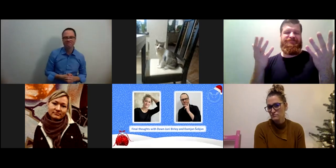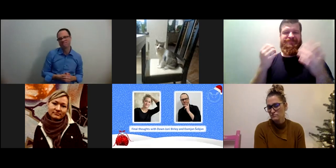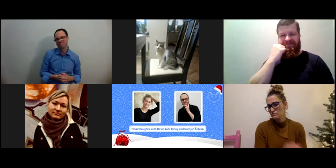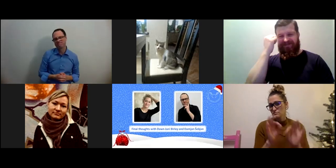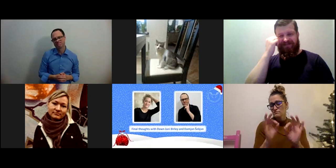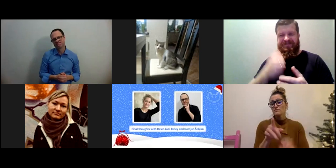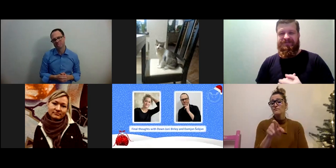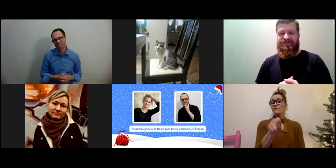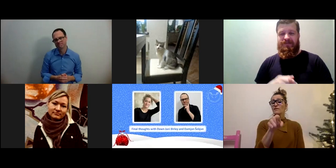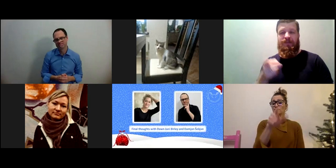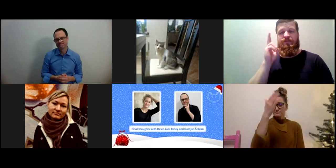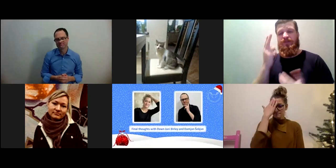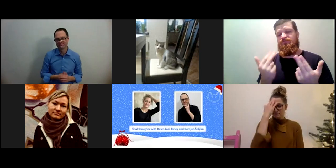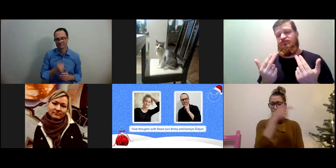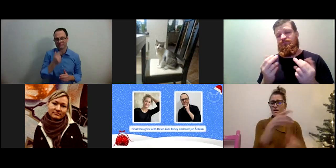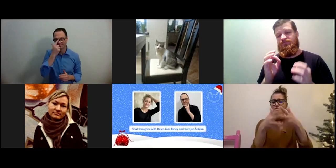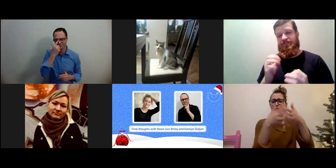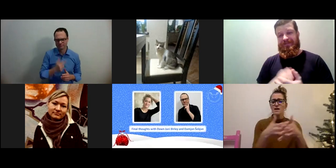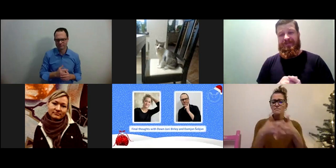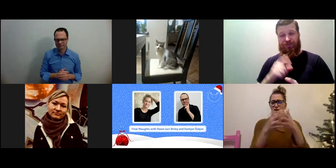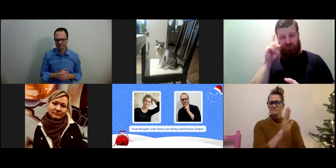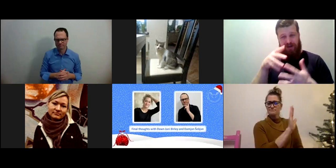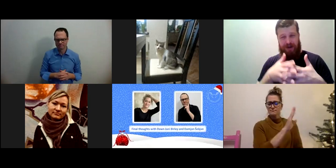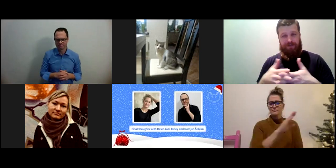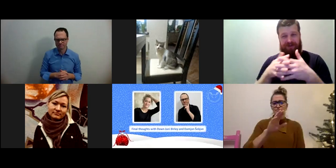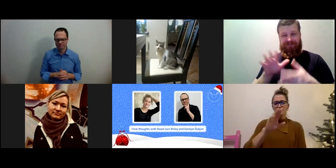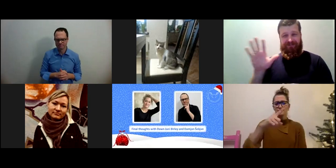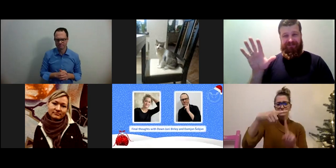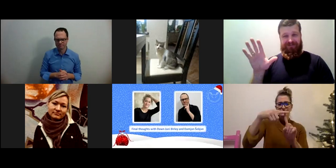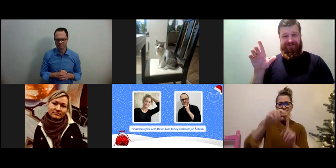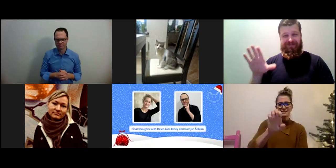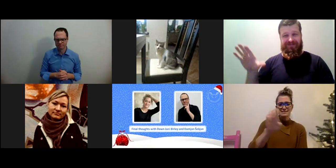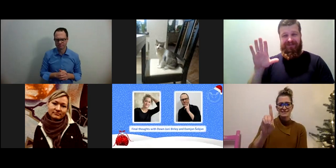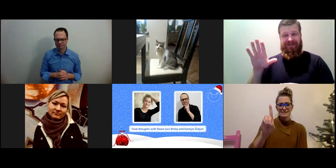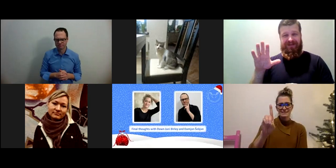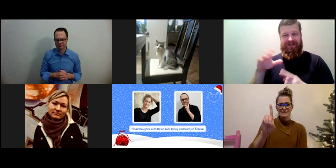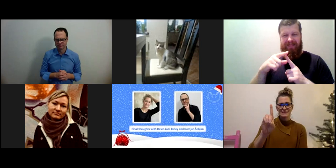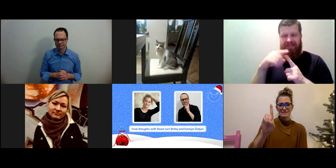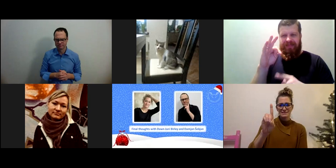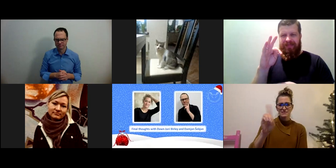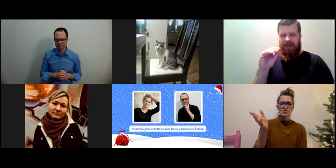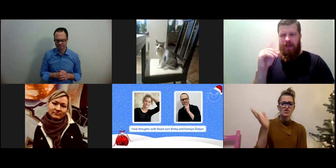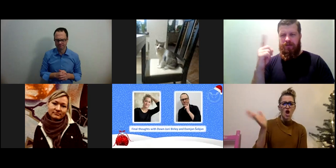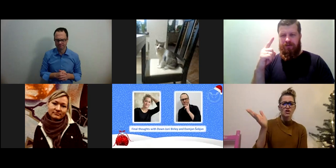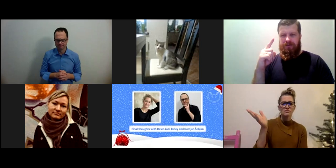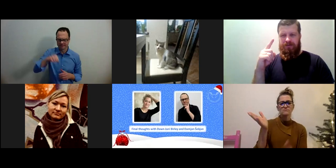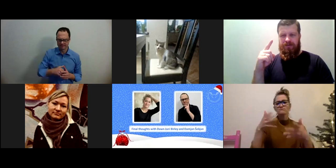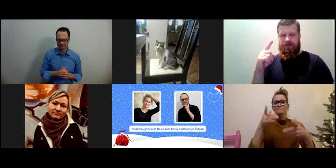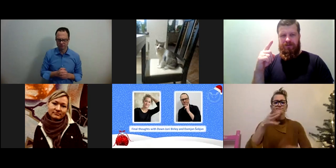feel bad about is the fact that it had to be on a voluntary basis, but I'm so grateful for my global network